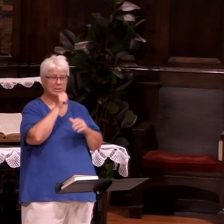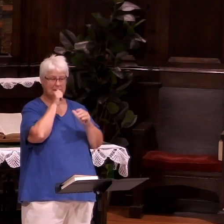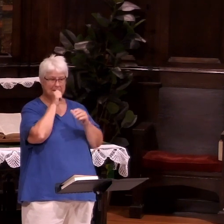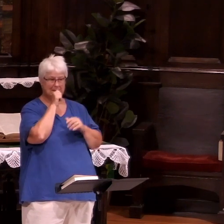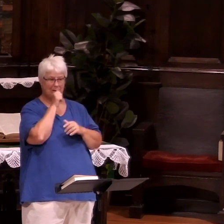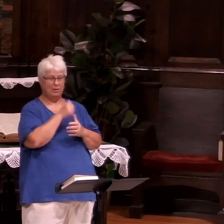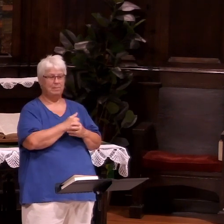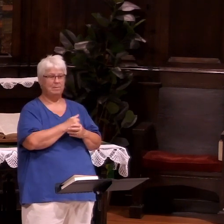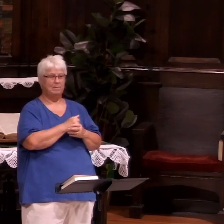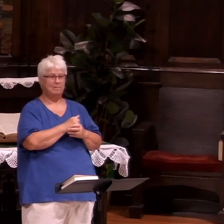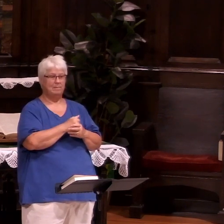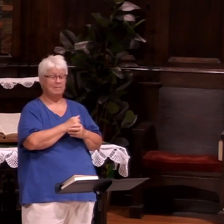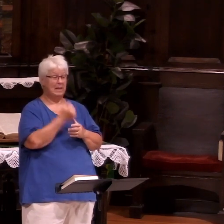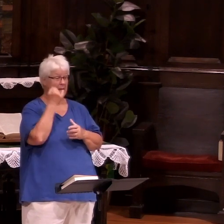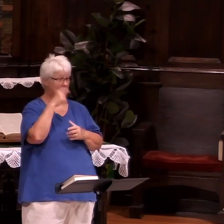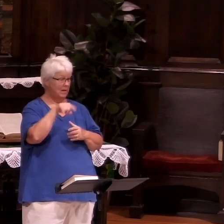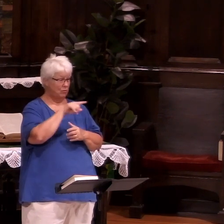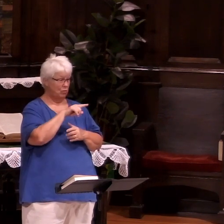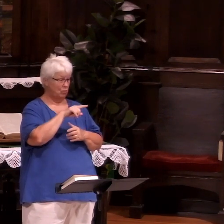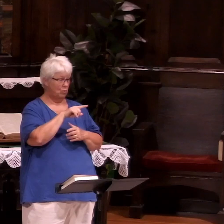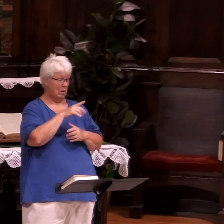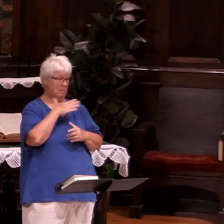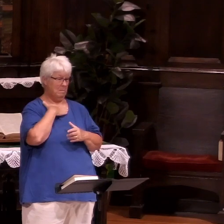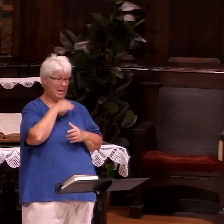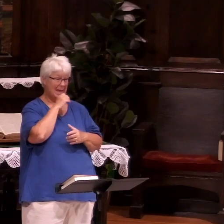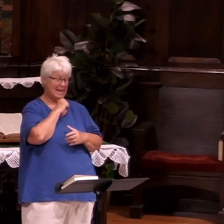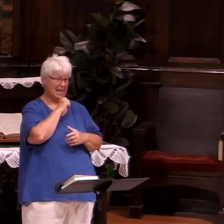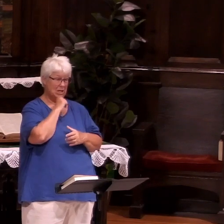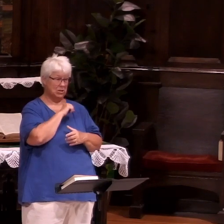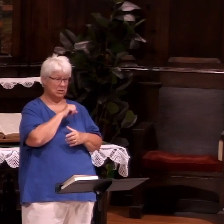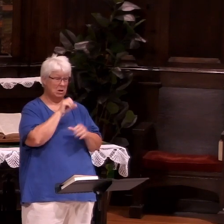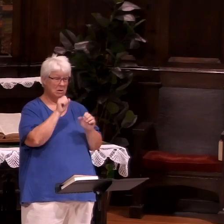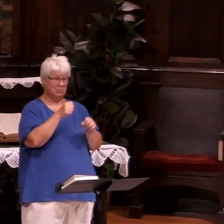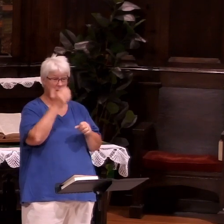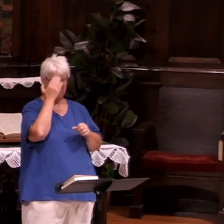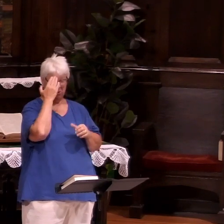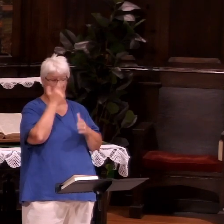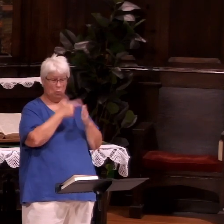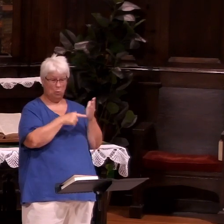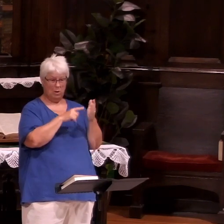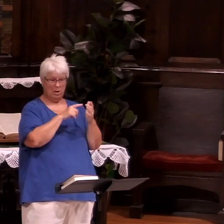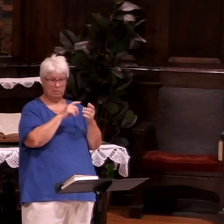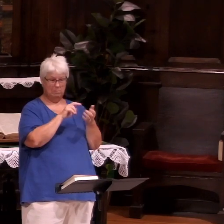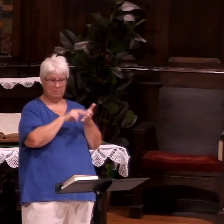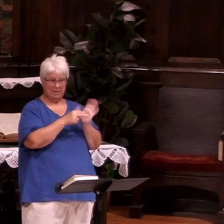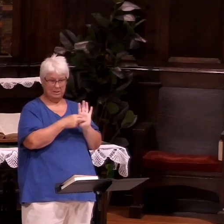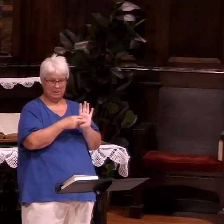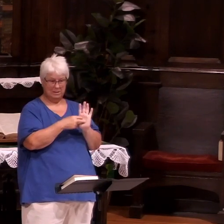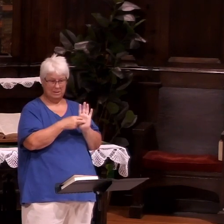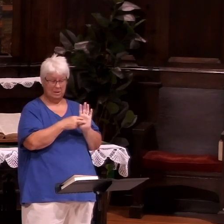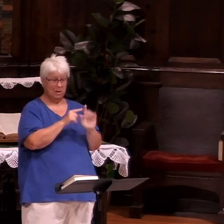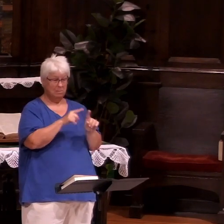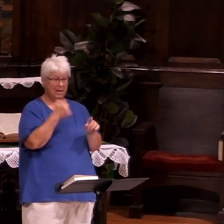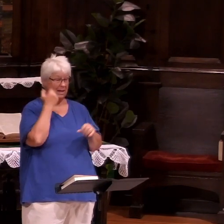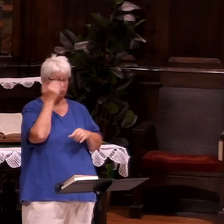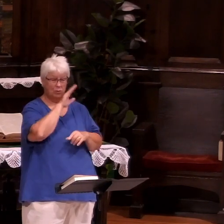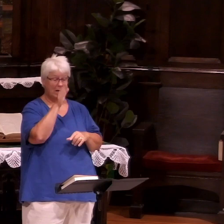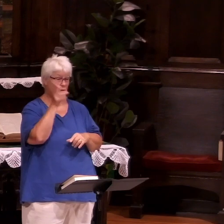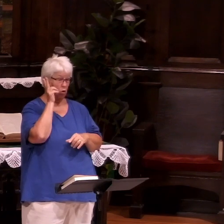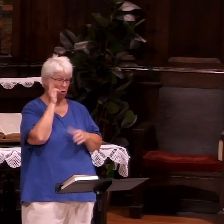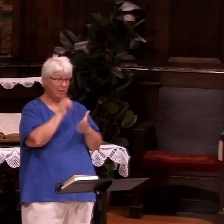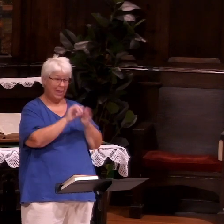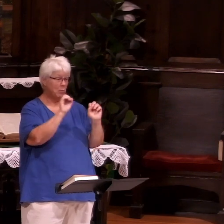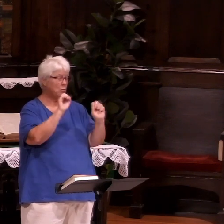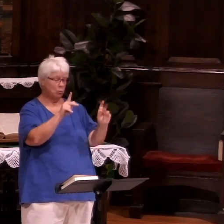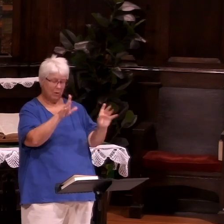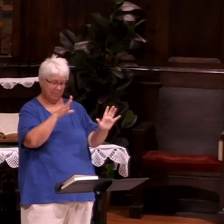post-secret. Now, if you are my age, you probably know exactly what this is. But if you've never heard of it, it's